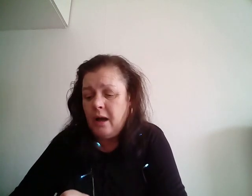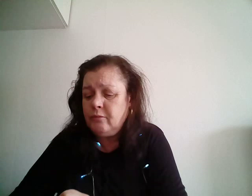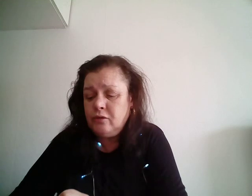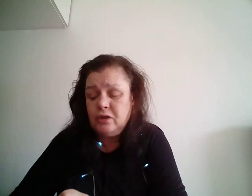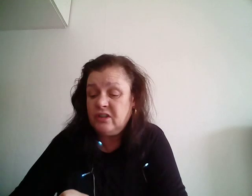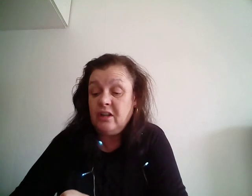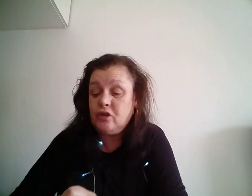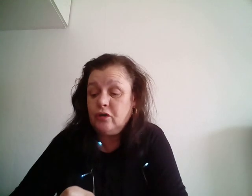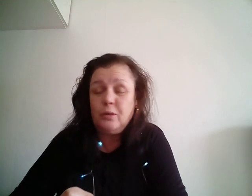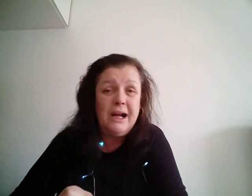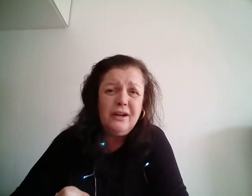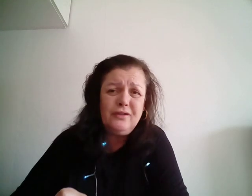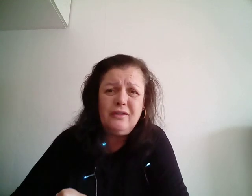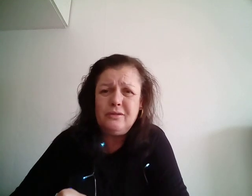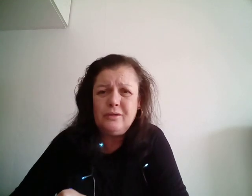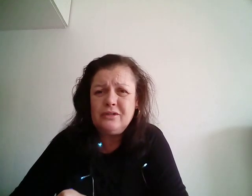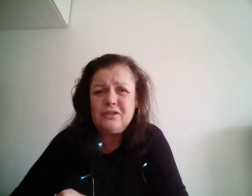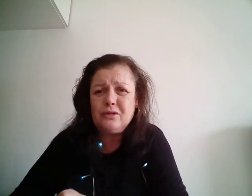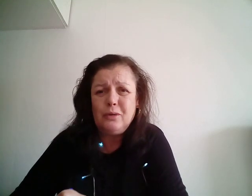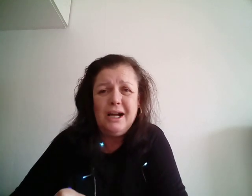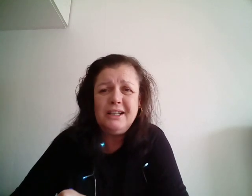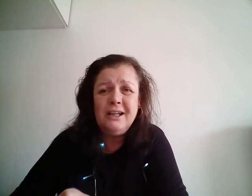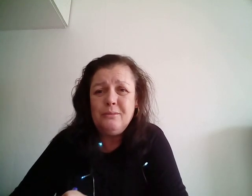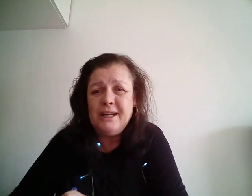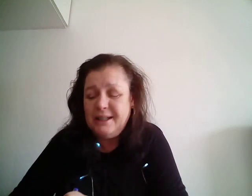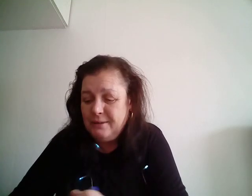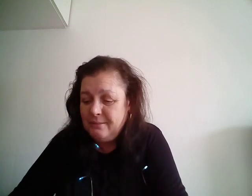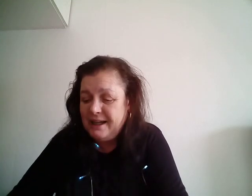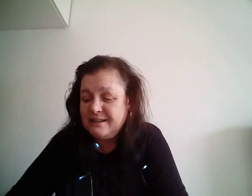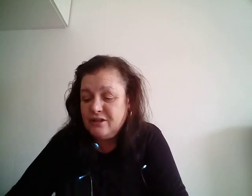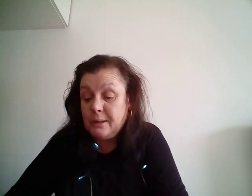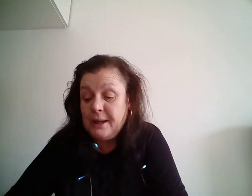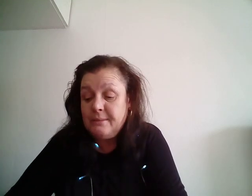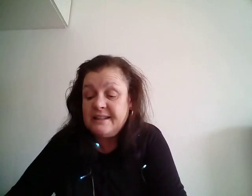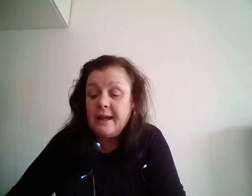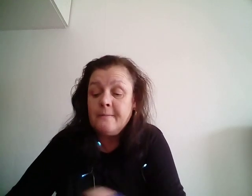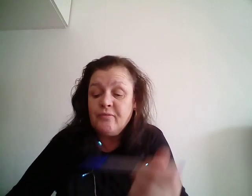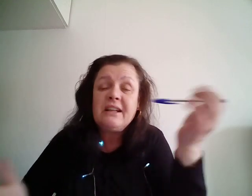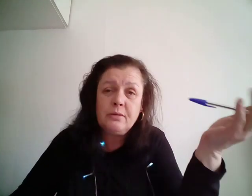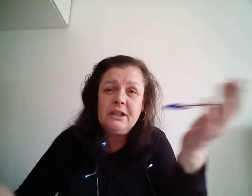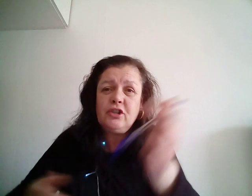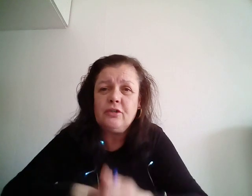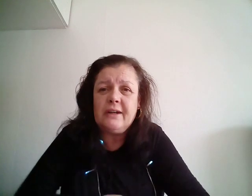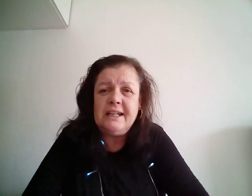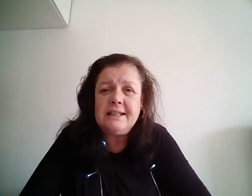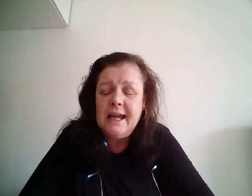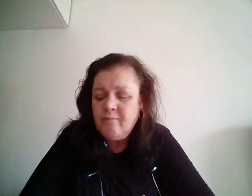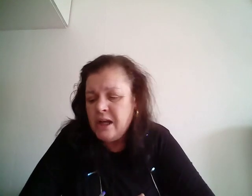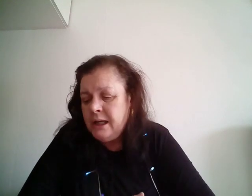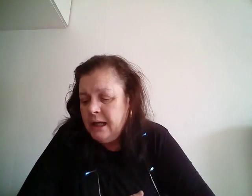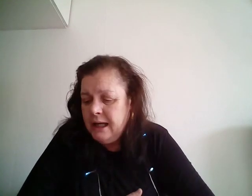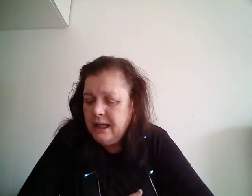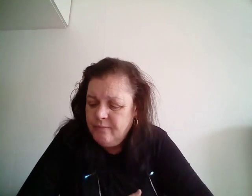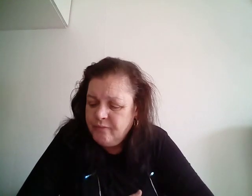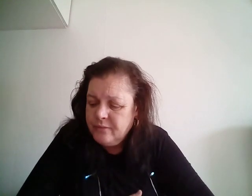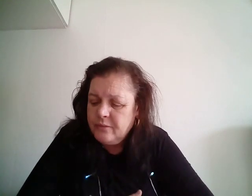I'm just not sure why. I've never understood why. But anyway, my delicious little babies. So that's what it should read, okay?